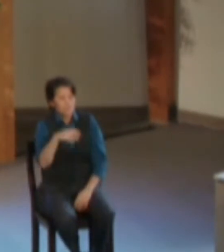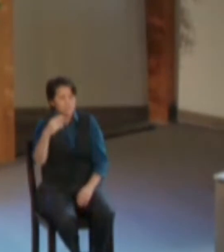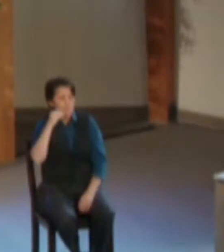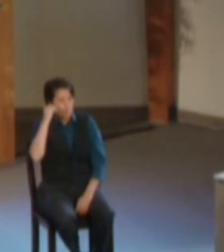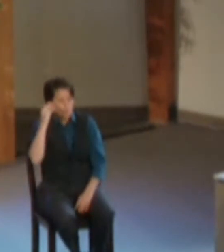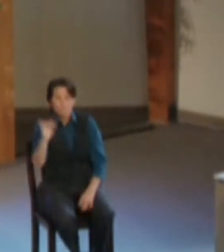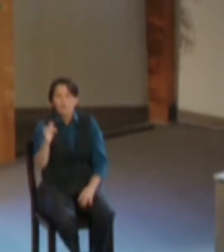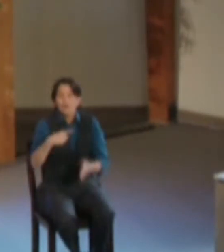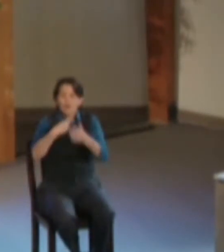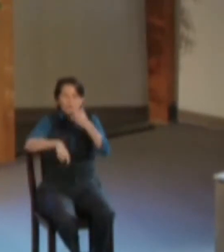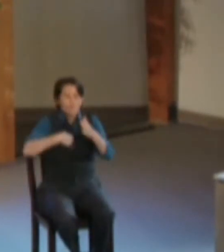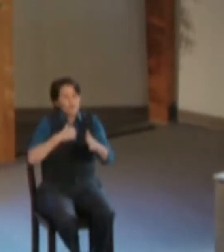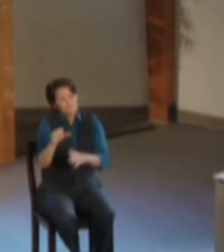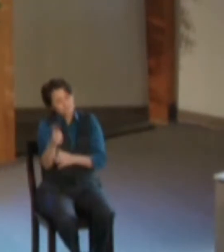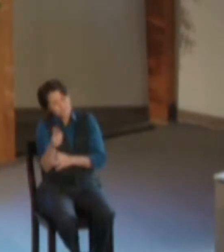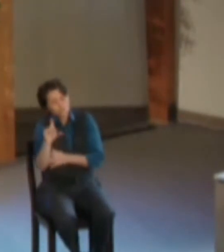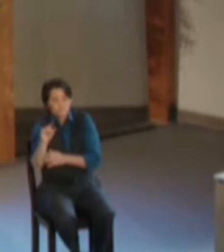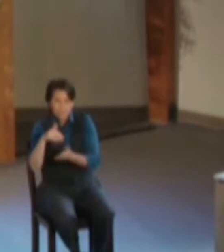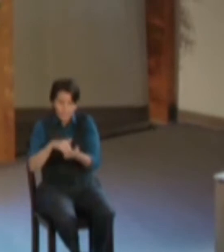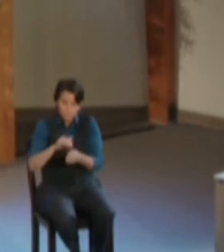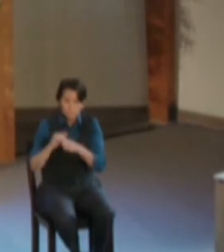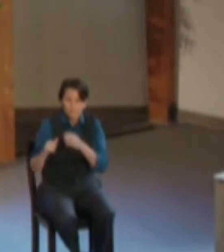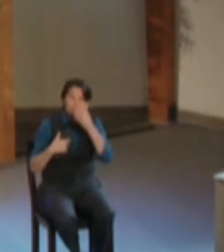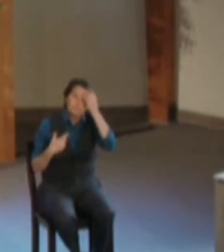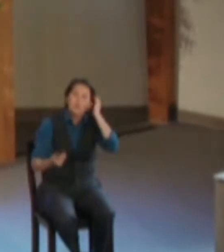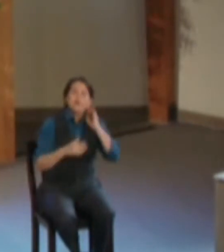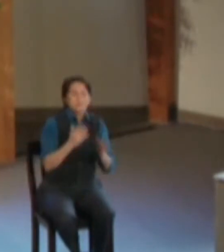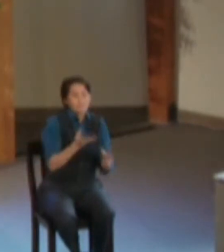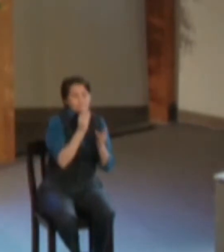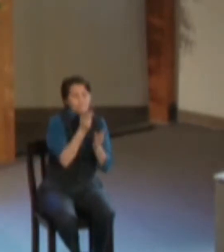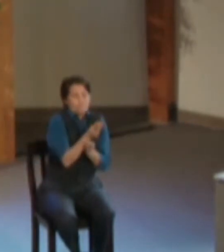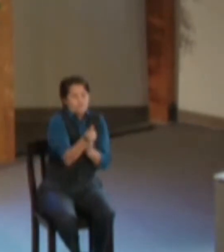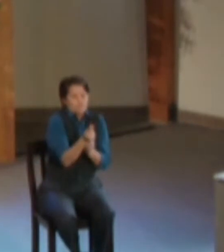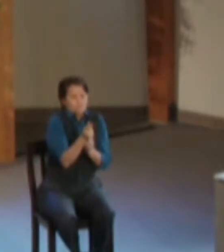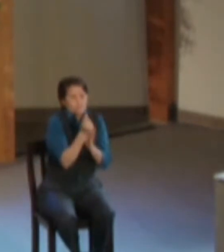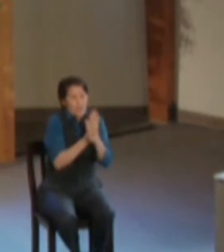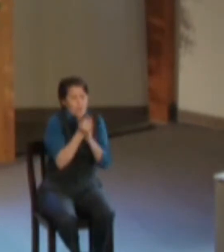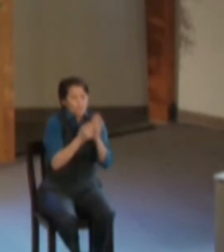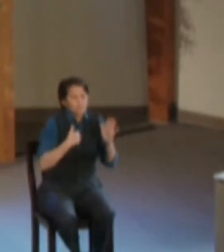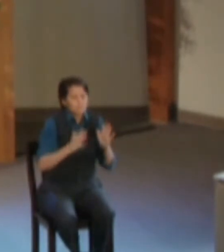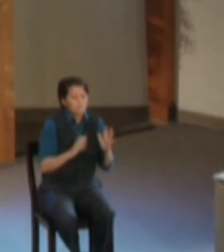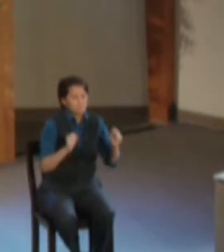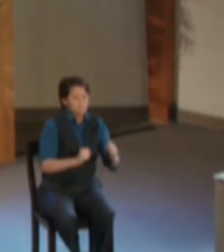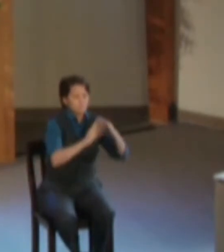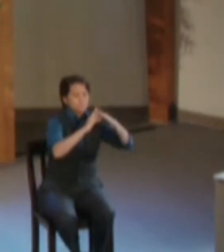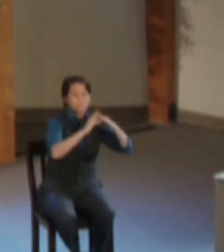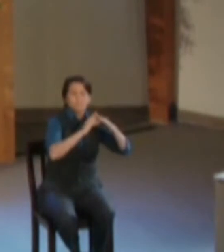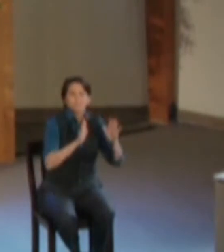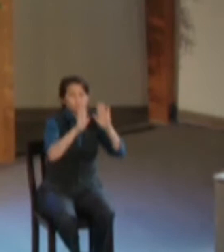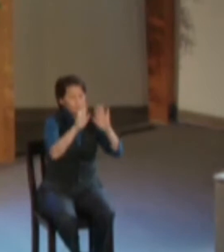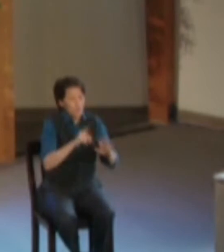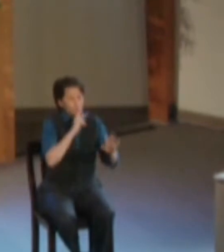$20,000. And they take only a few hours to assemble, rather than weeks for tiny homes. Oh, it's a great idea. It's very